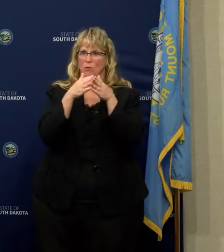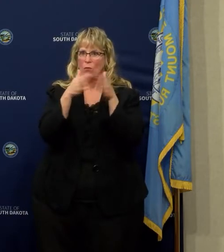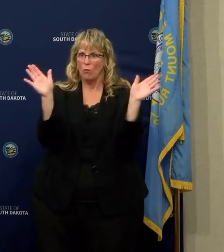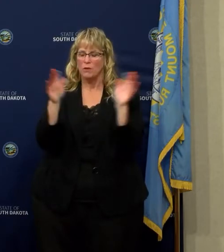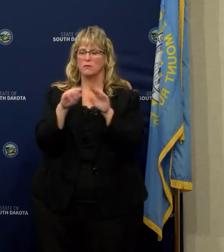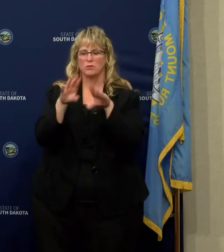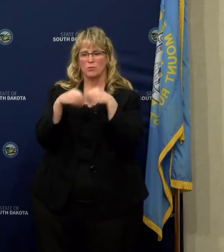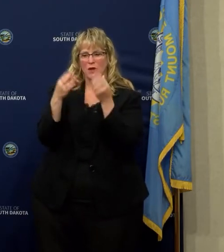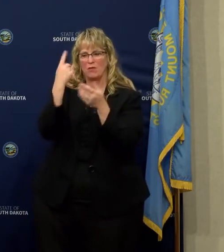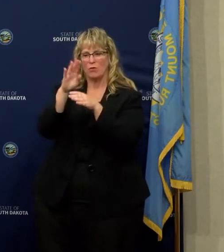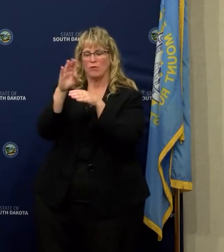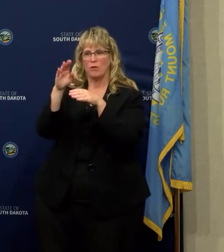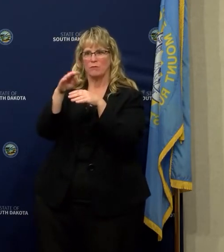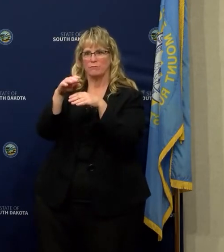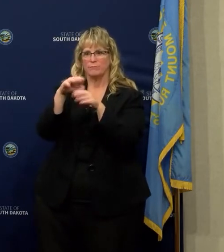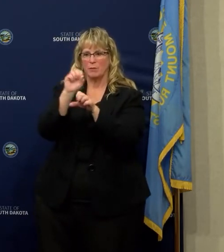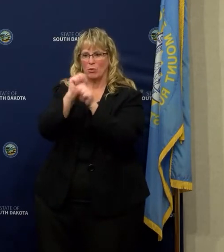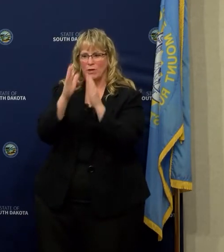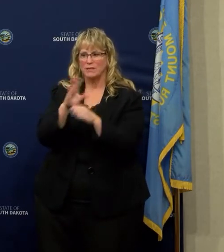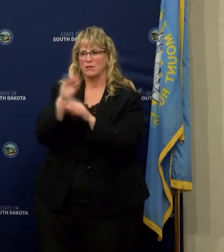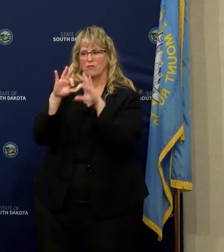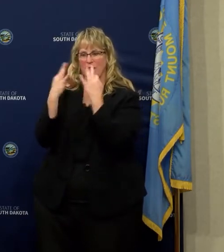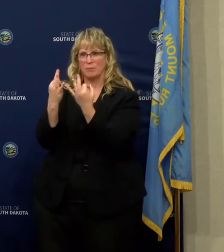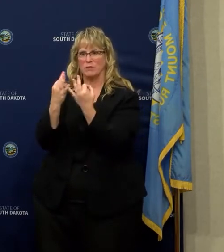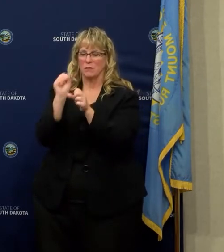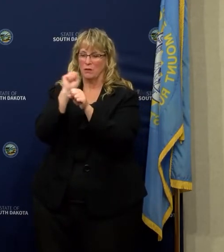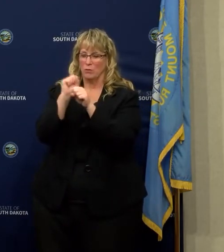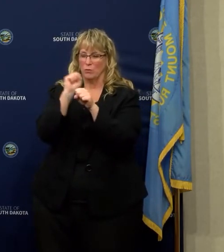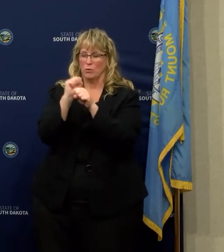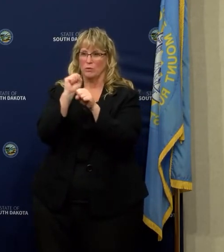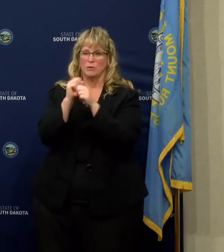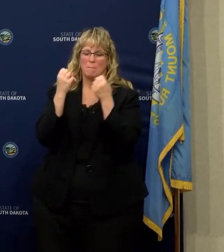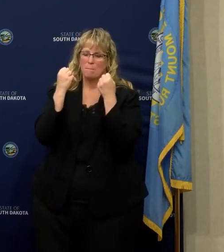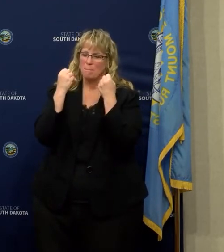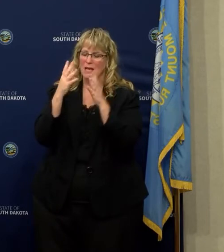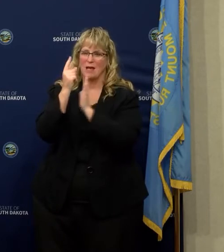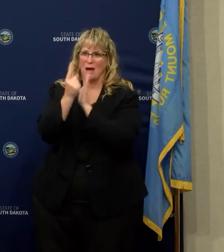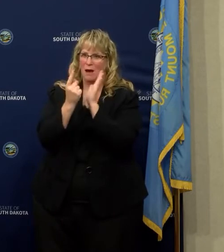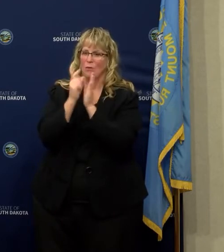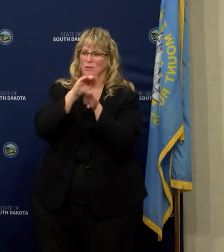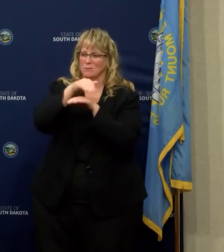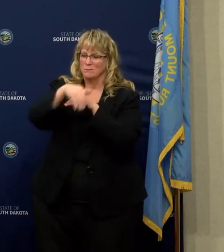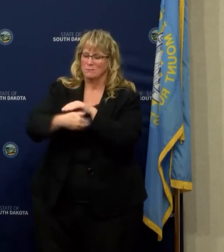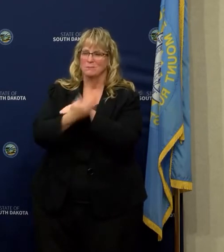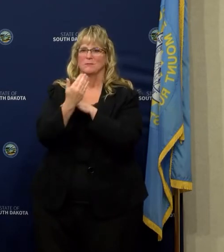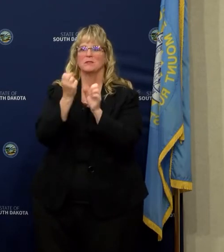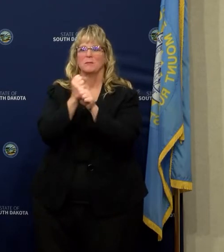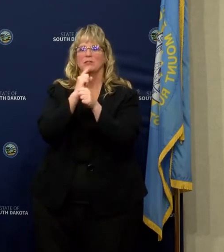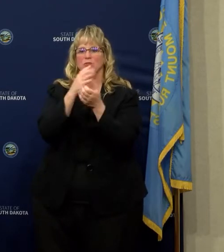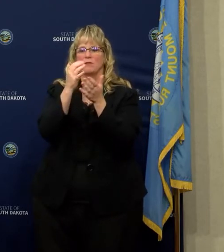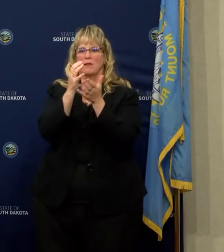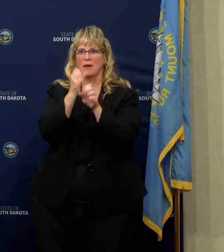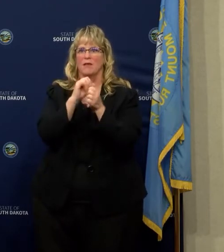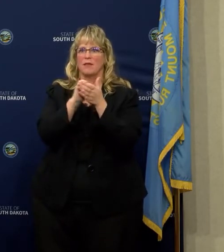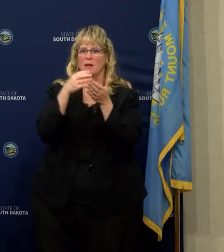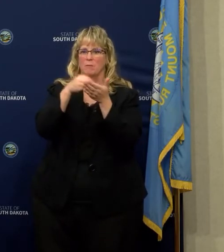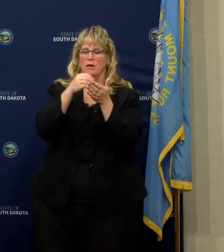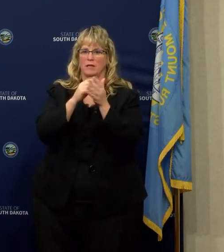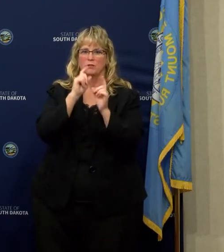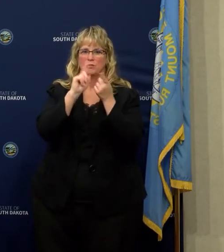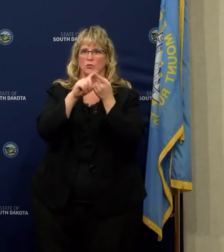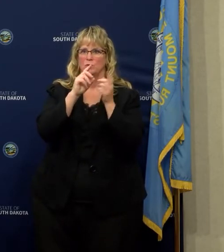to provide for their employees and their families. And they worked overtime many times through the night to make sure that they got those dollars out the door